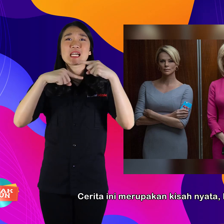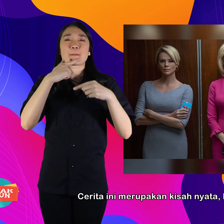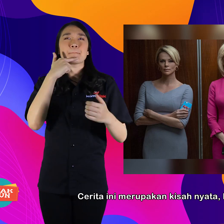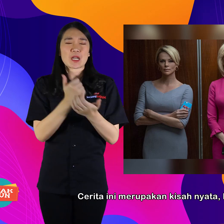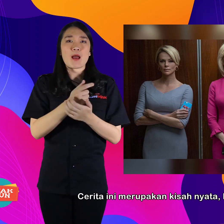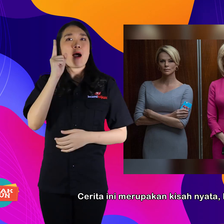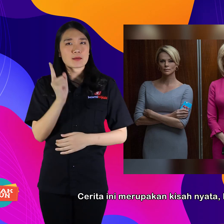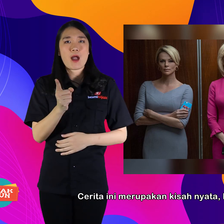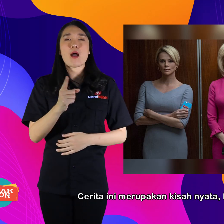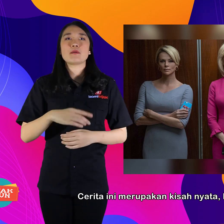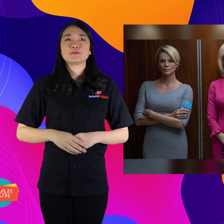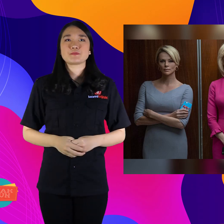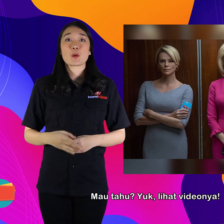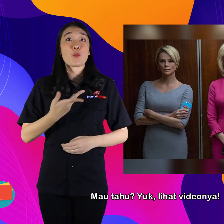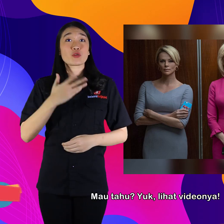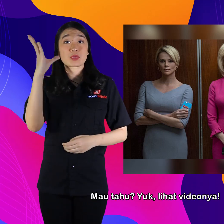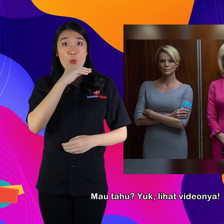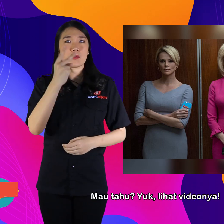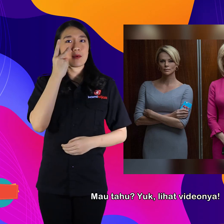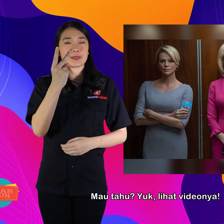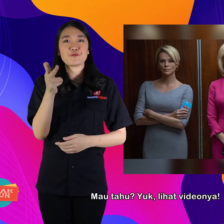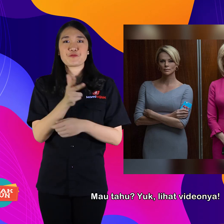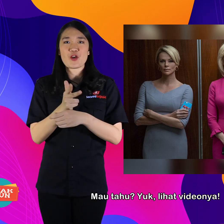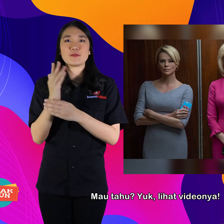Cerita ini merupakan kisah nyata loh. Mau tahu? Yuk lihat videonya.